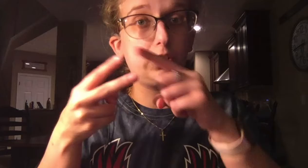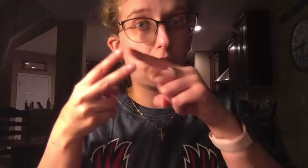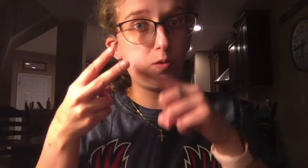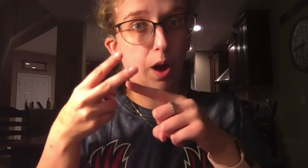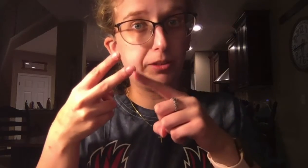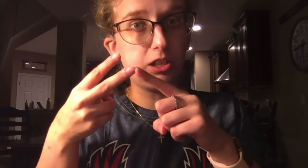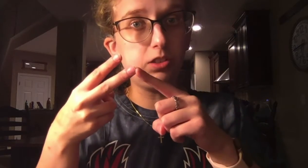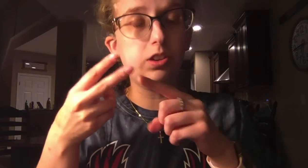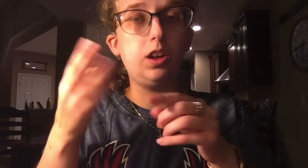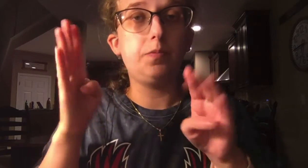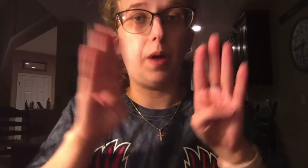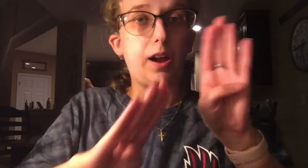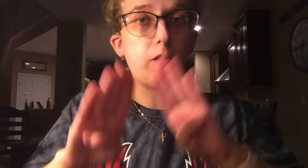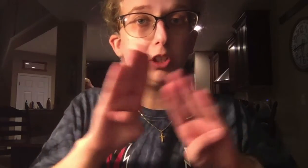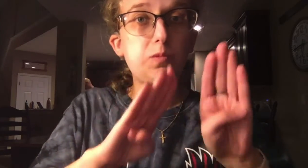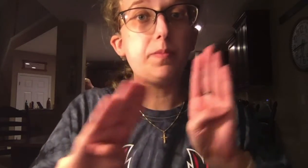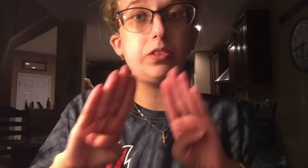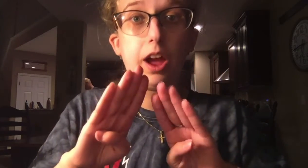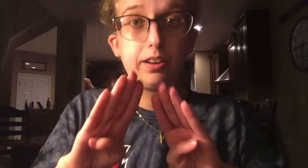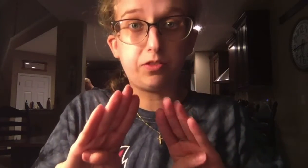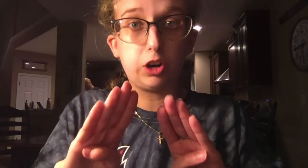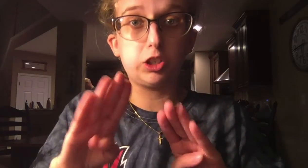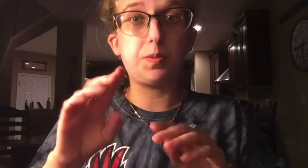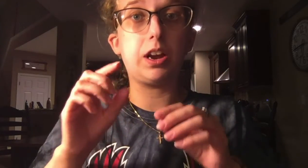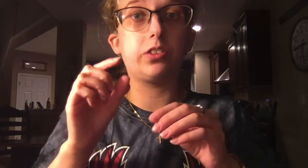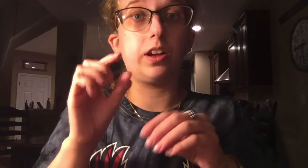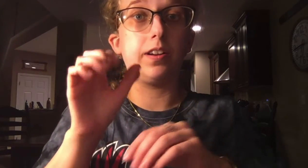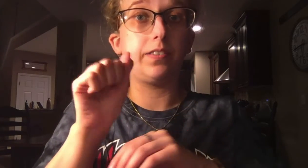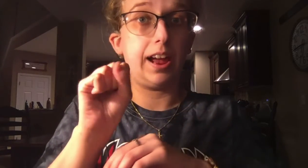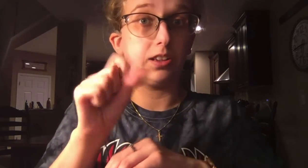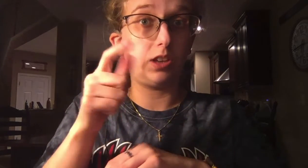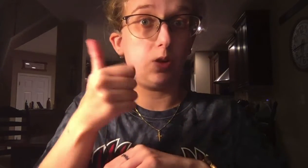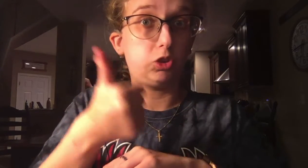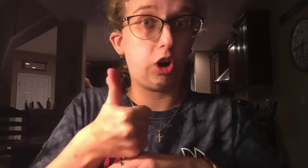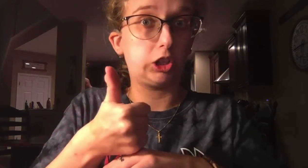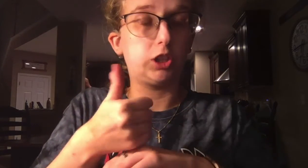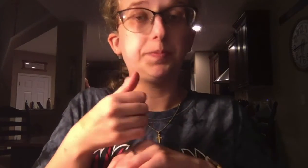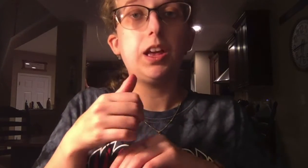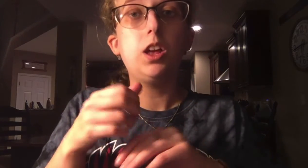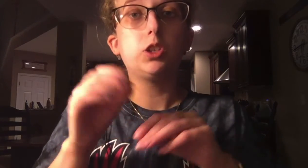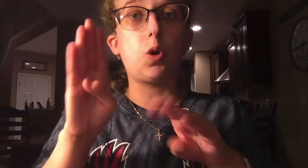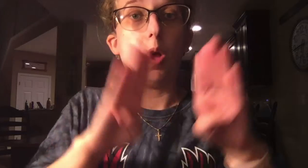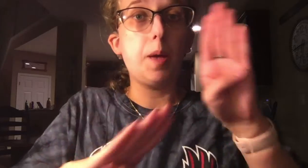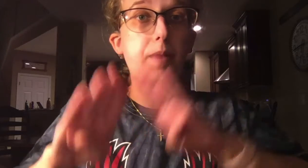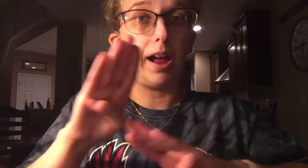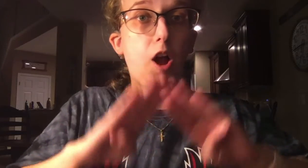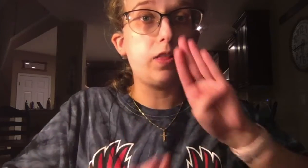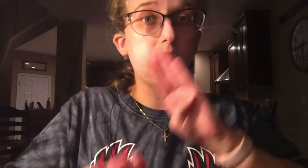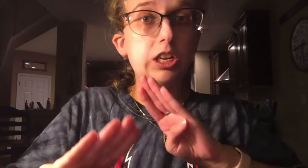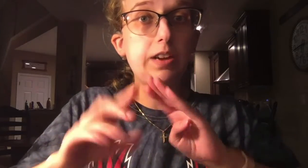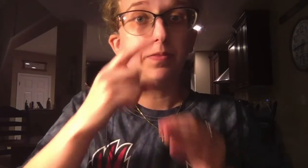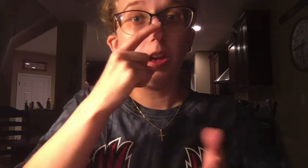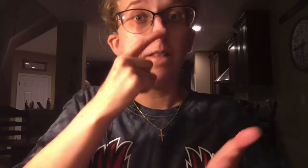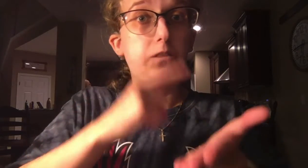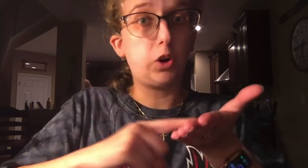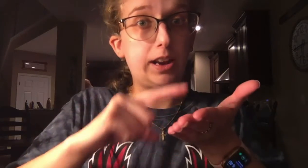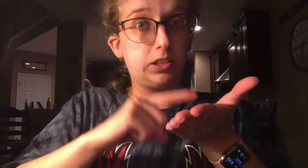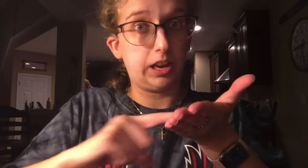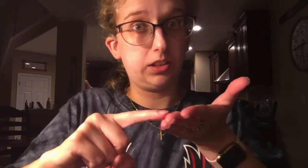two options. Biology would be signed first because of ASL structure. So biology, forensics,